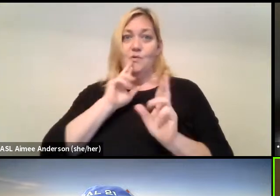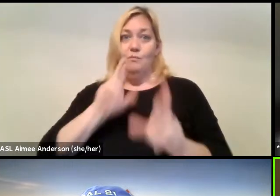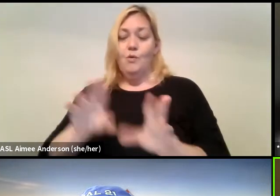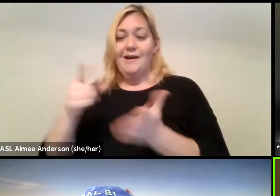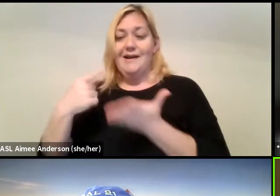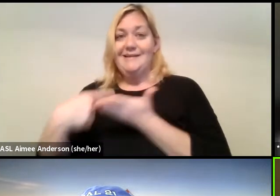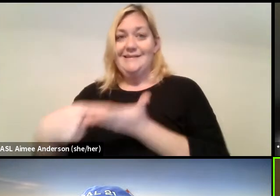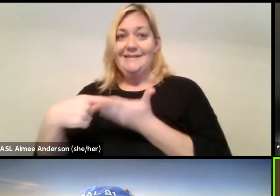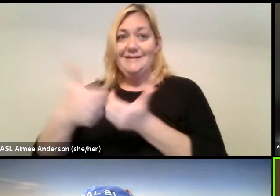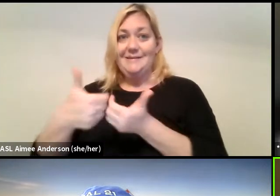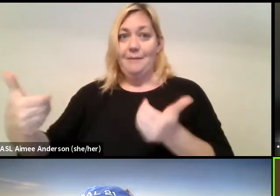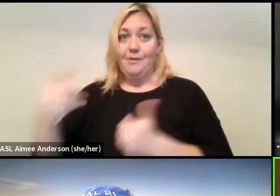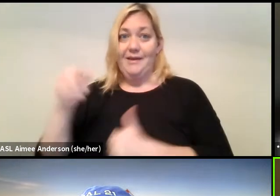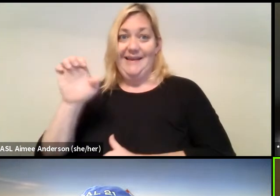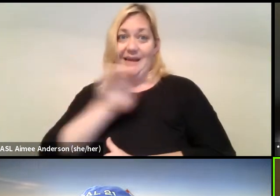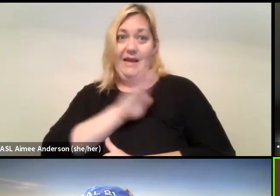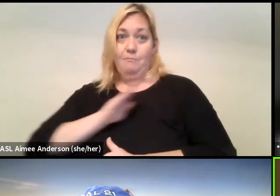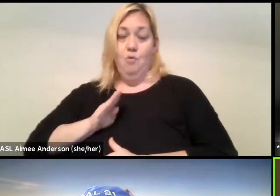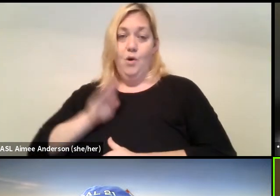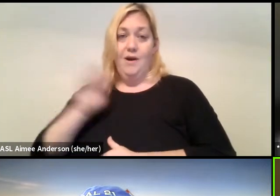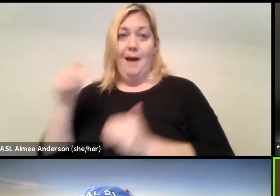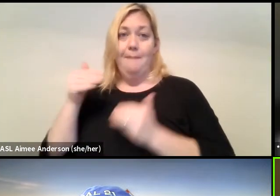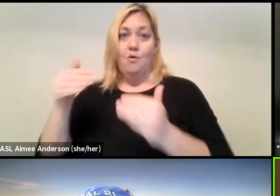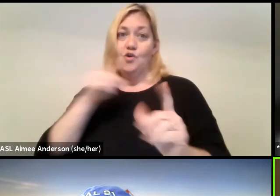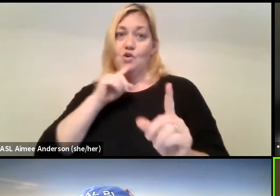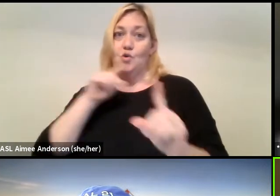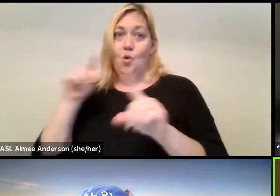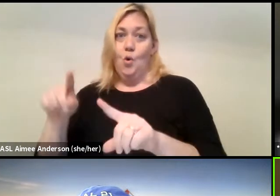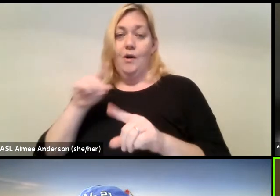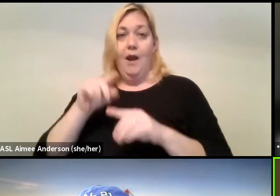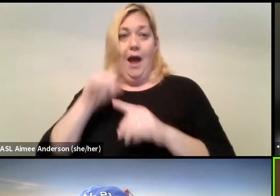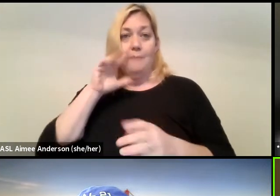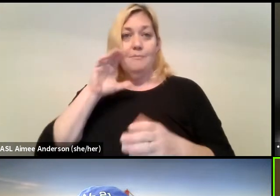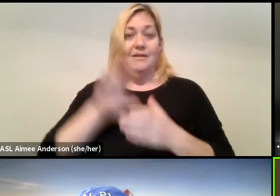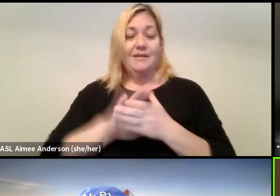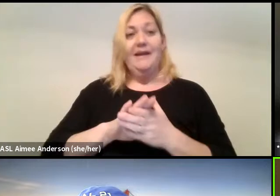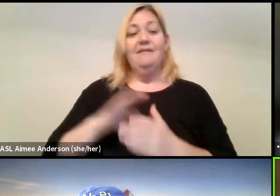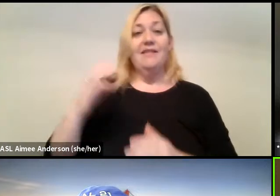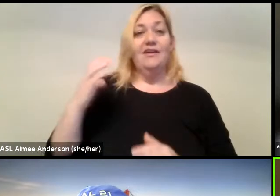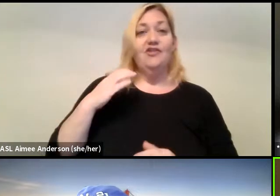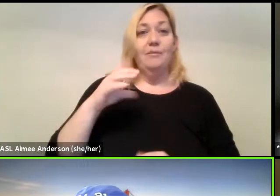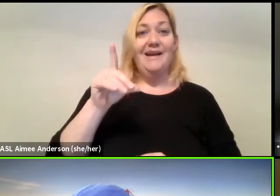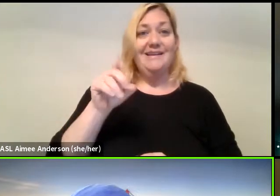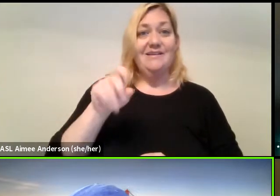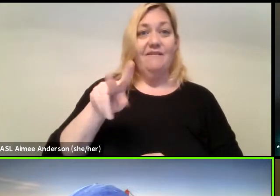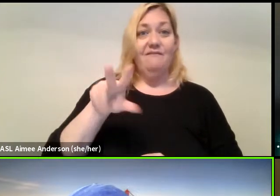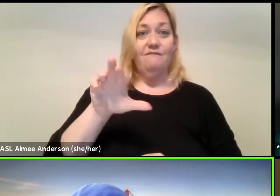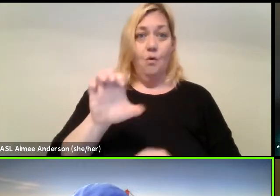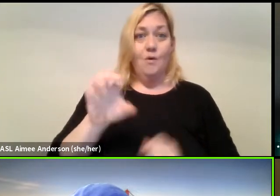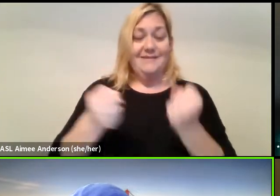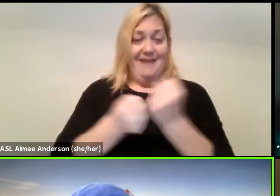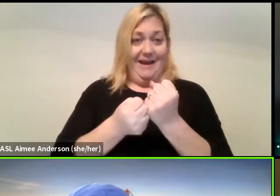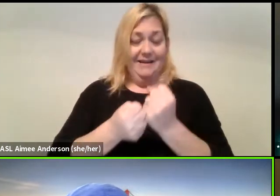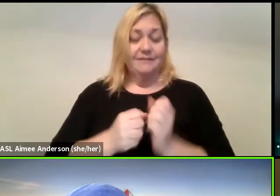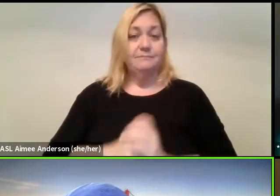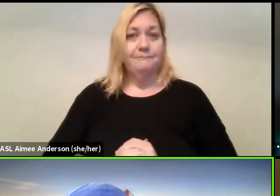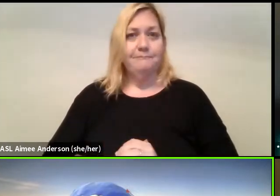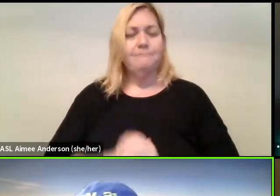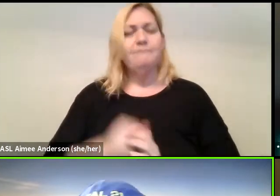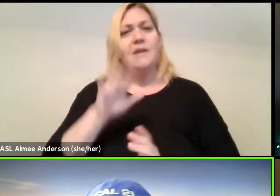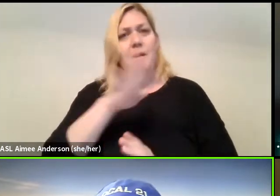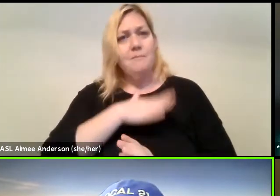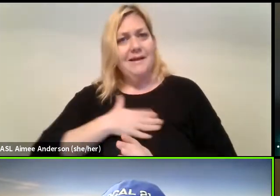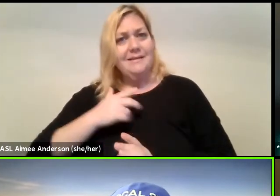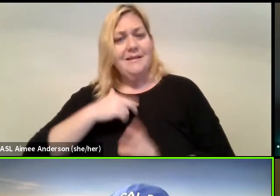separately as an e-board, and that motion is in order. And I believe Chairman DeBoer is seconding the motion. Mr. Shahada, please limit your comments